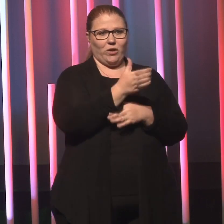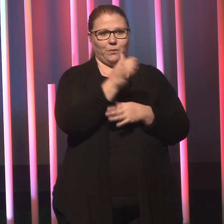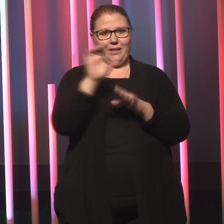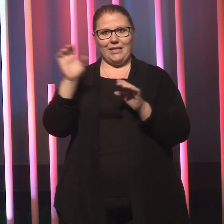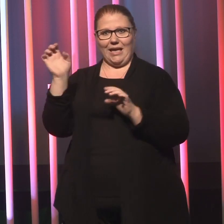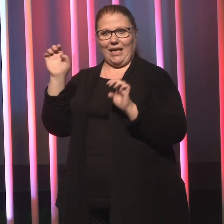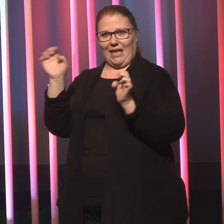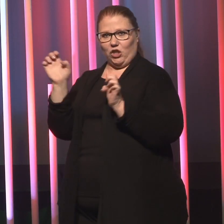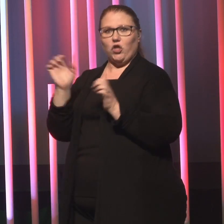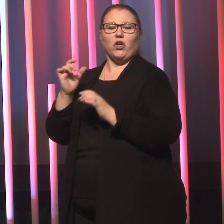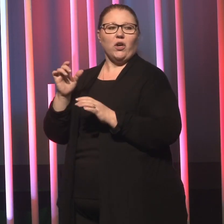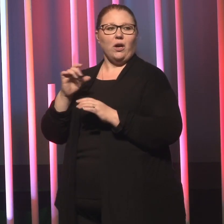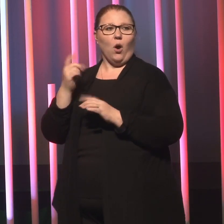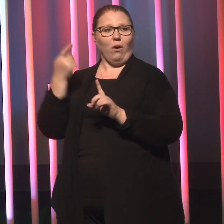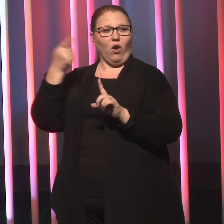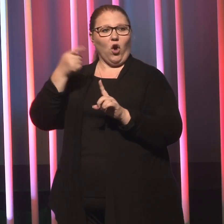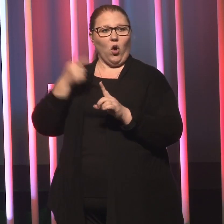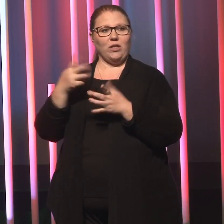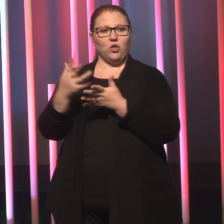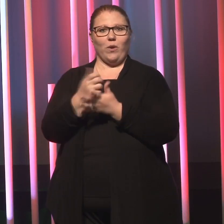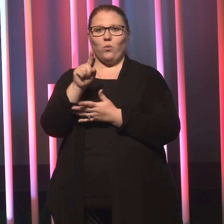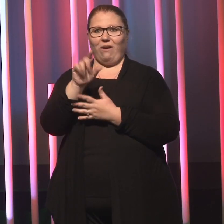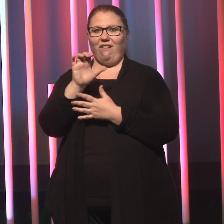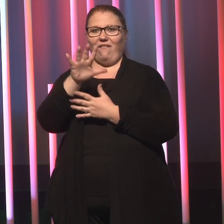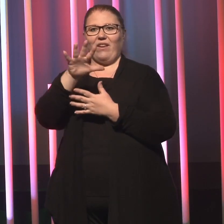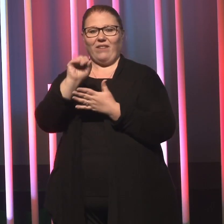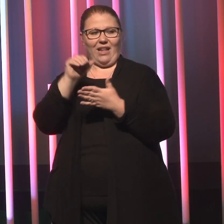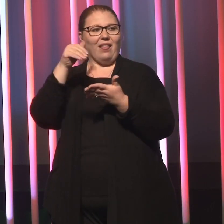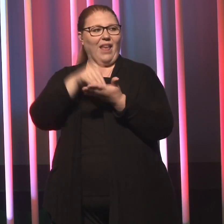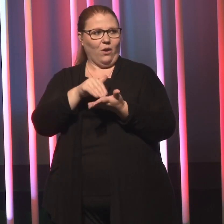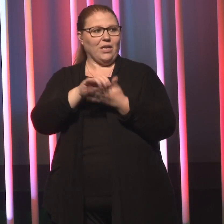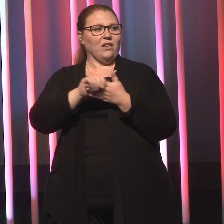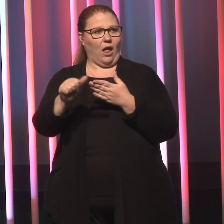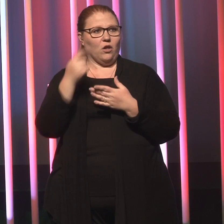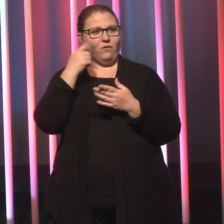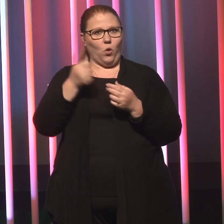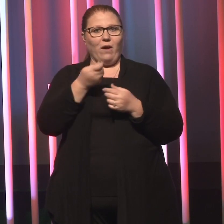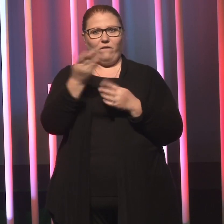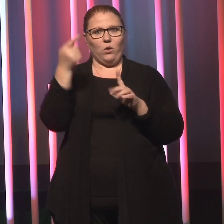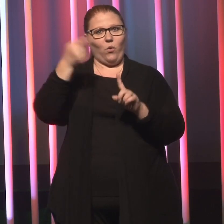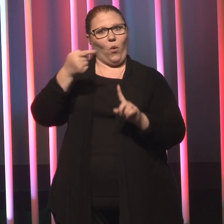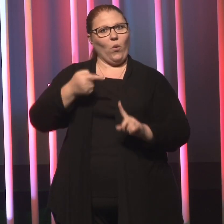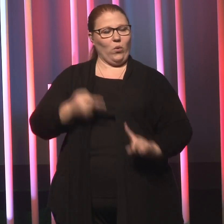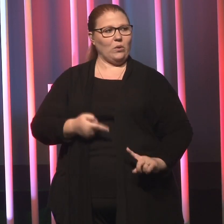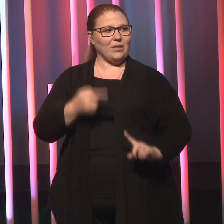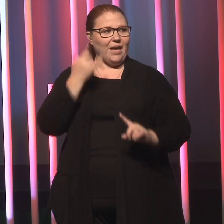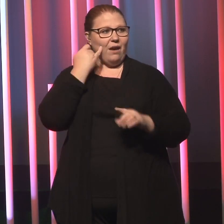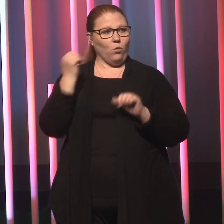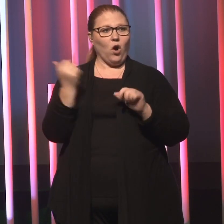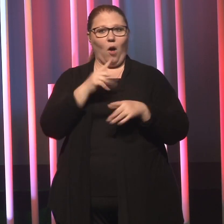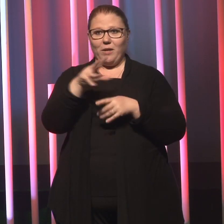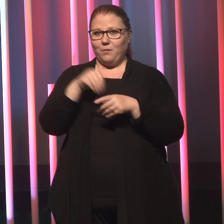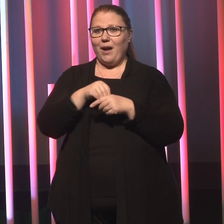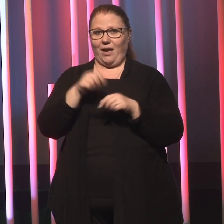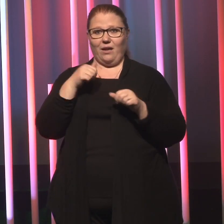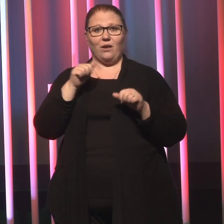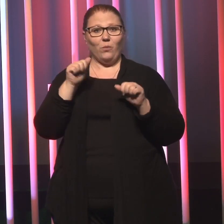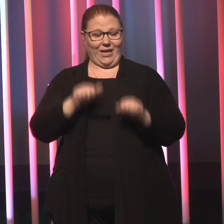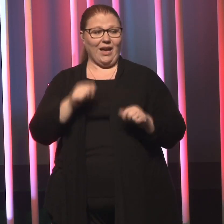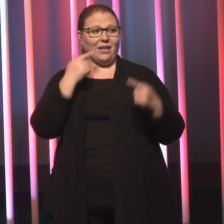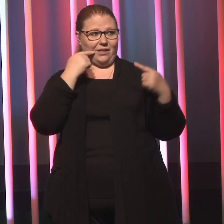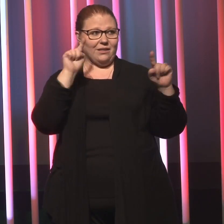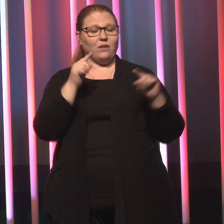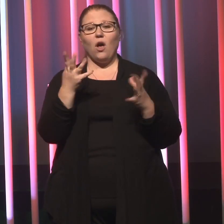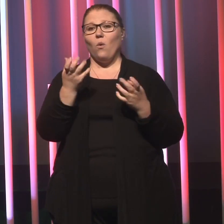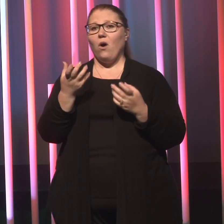is to raise $150,000 for a few things, and you'll see that in there, and we can do that if we're all participating, and so just want to encourage you to